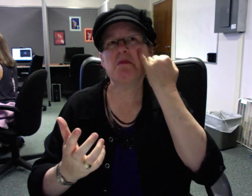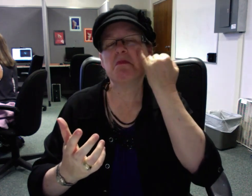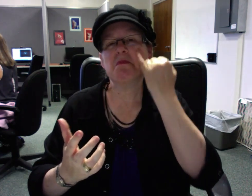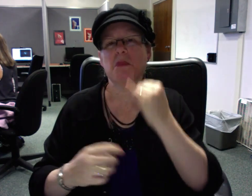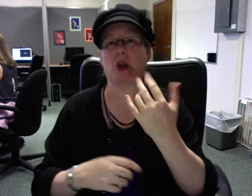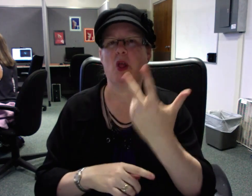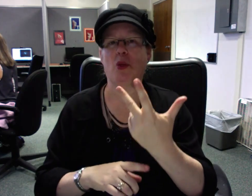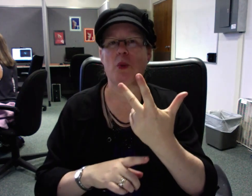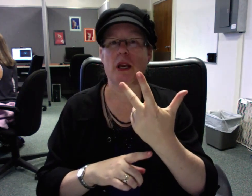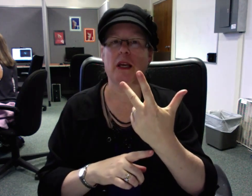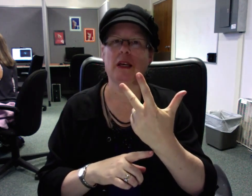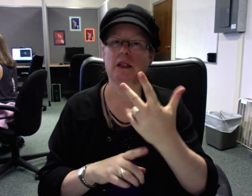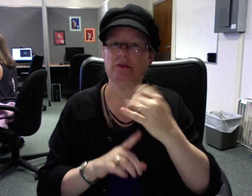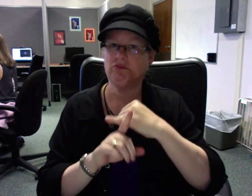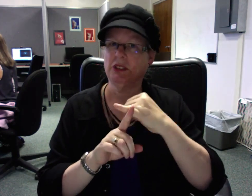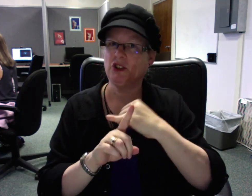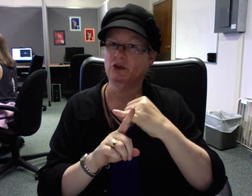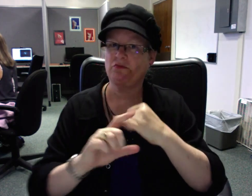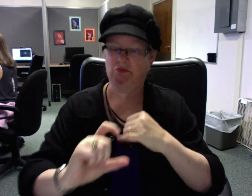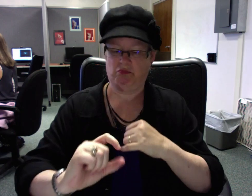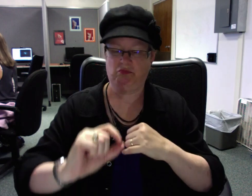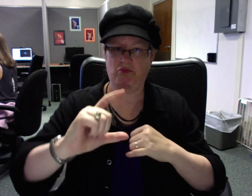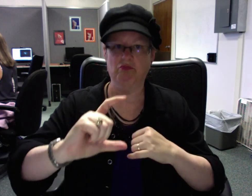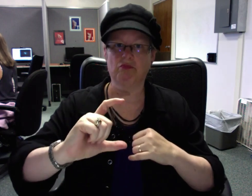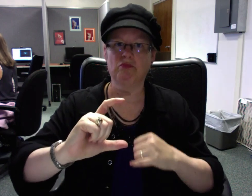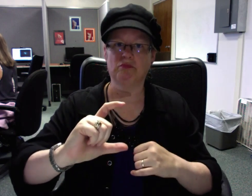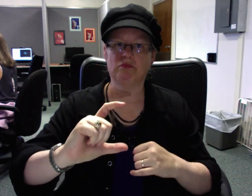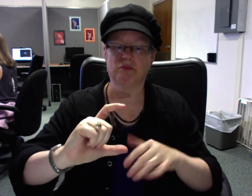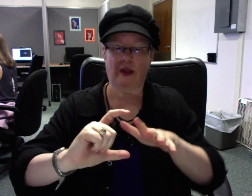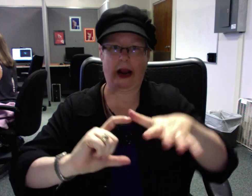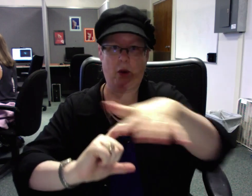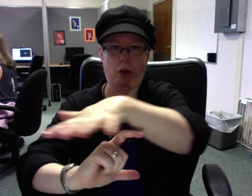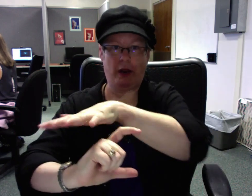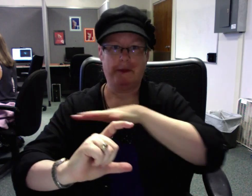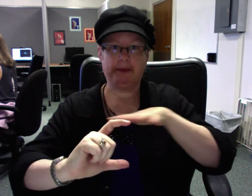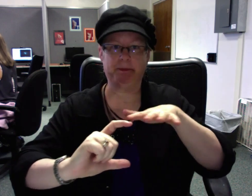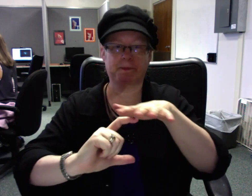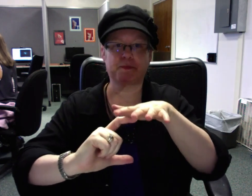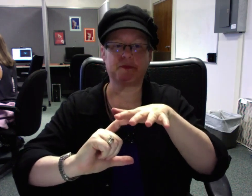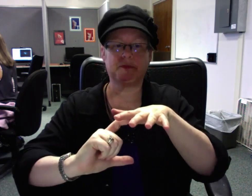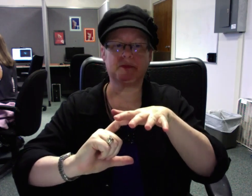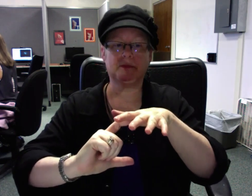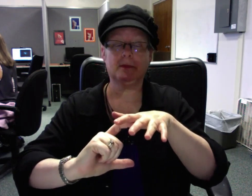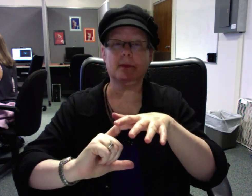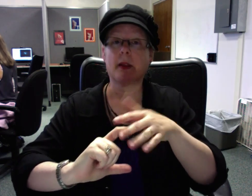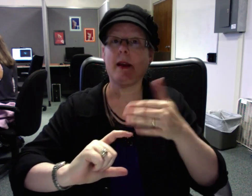The second step is to use that new volume formula we practiced yesterday.